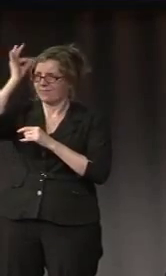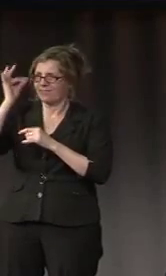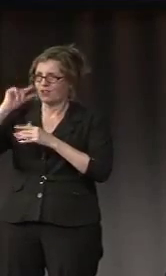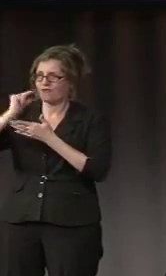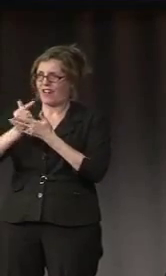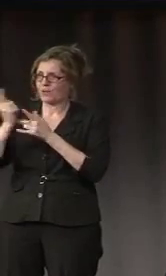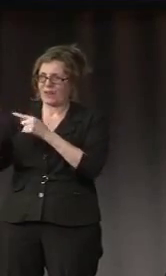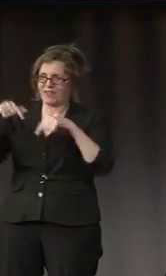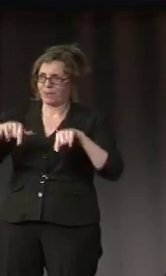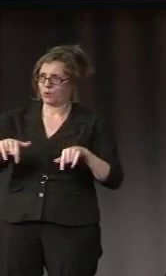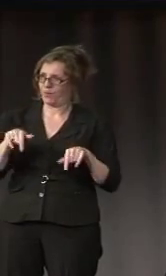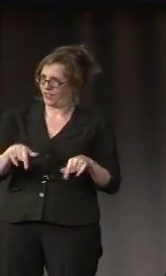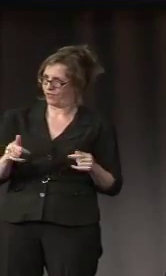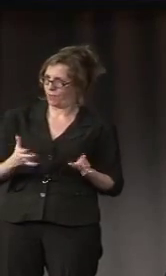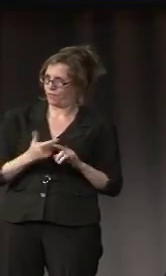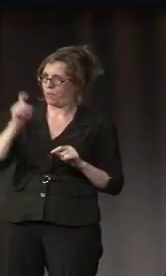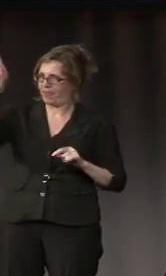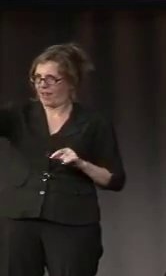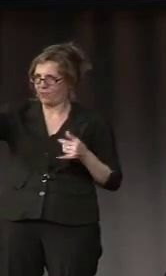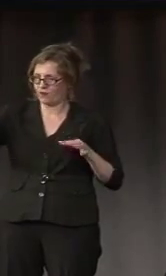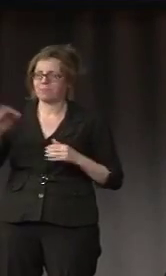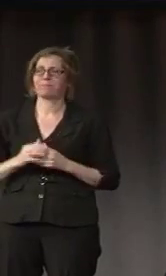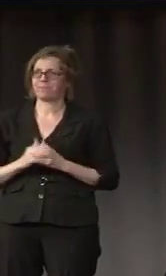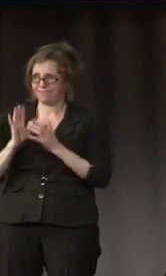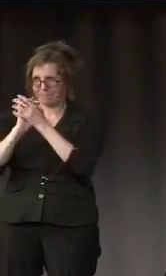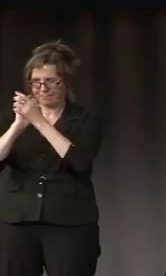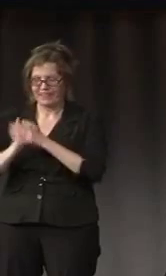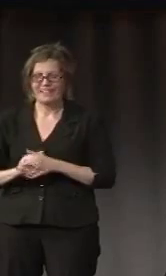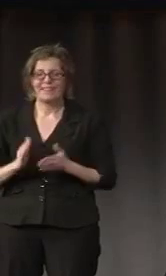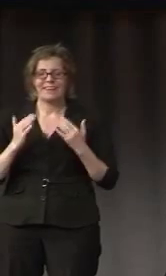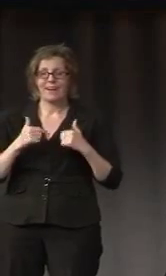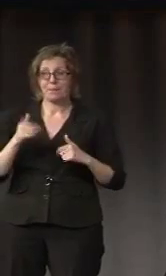Well, I've been a terrible administrator.